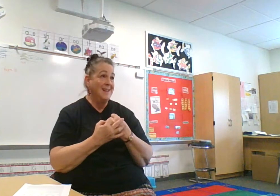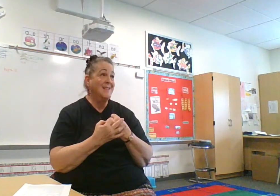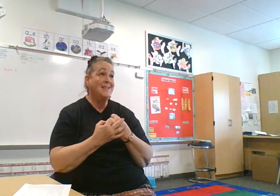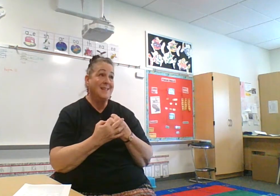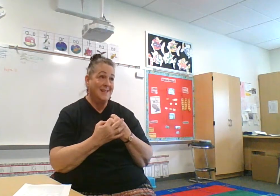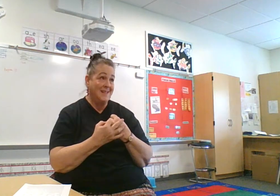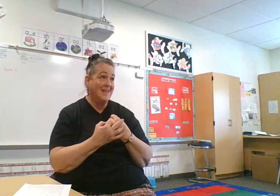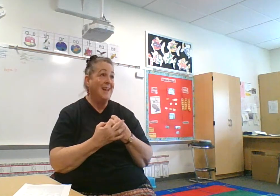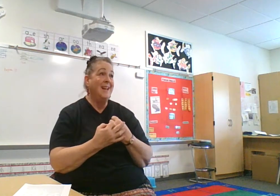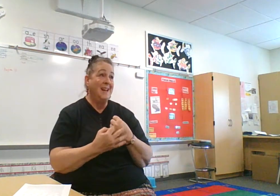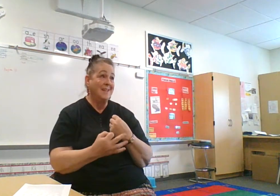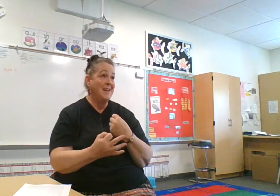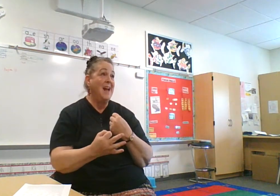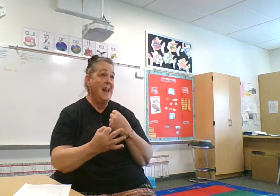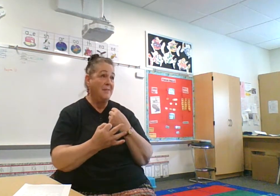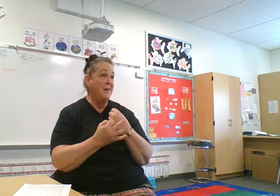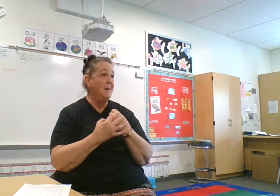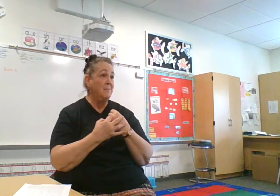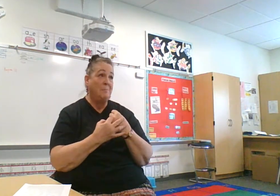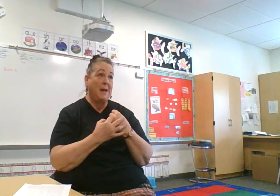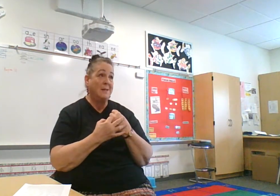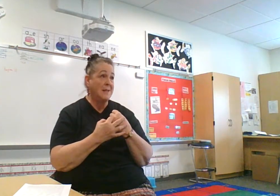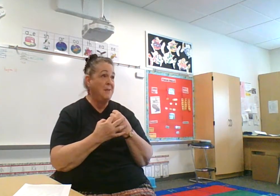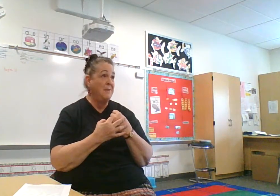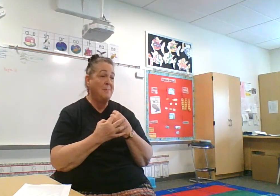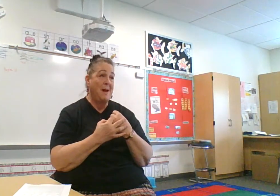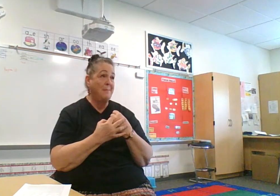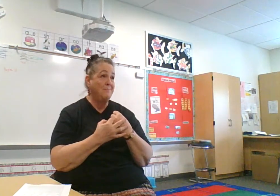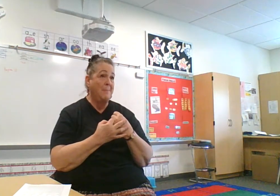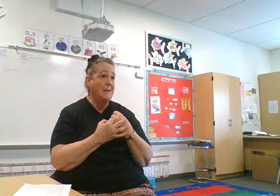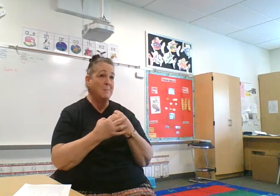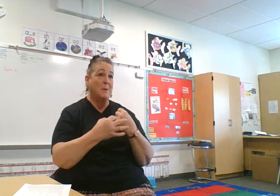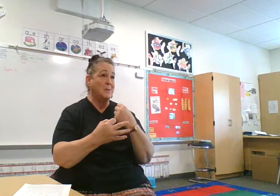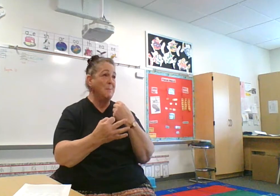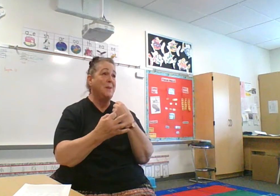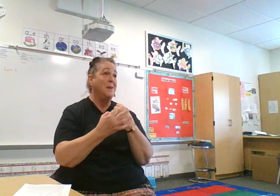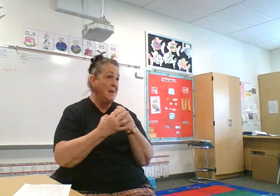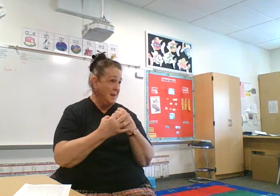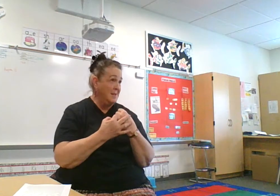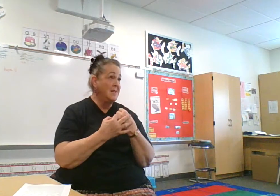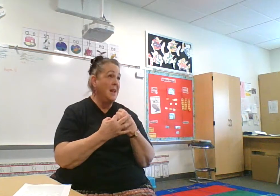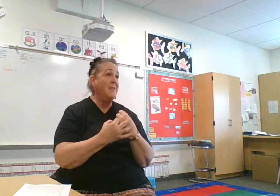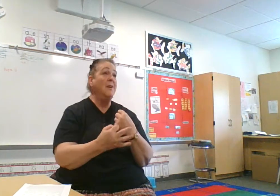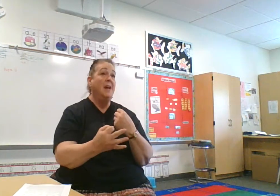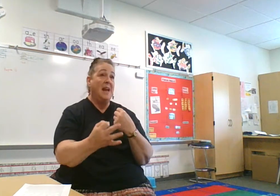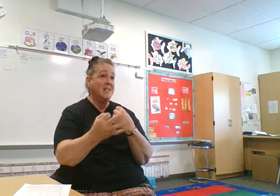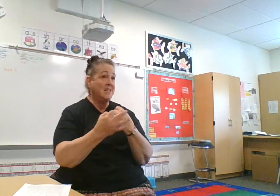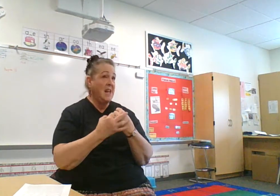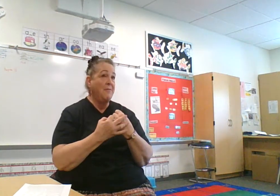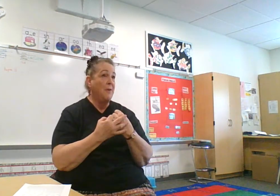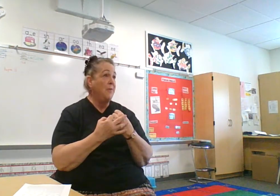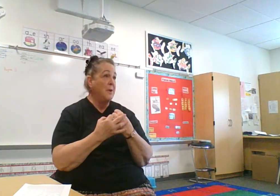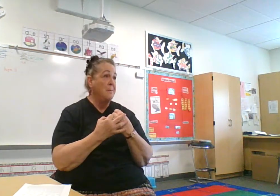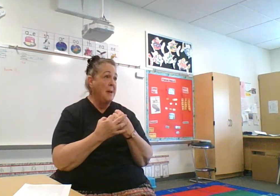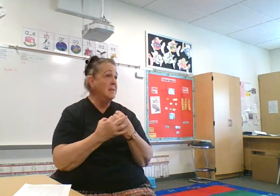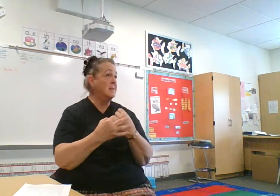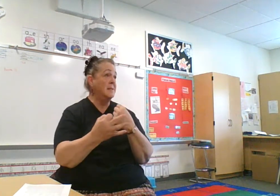yes. I have a big safe in my basement or something. Yeah. Okay. Safe. He's safe on third base.